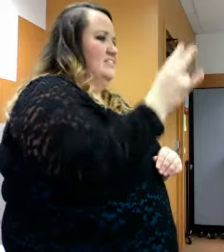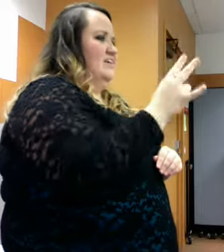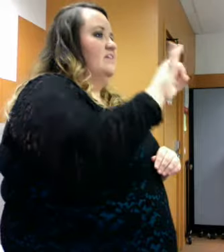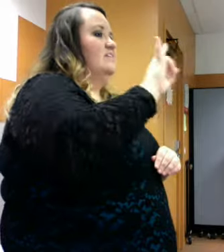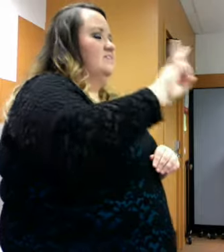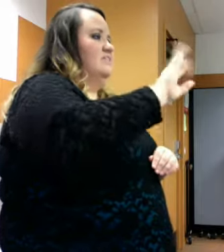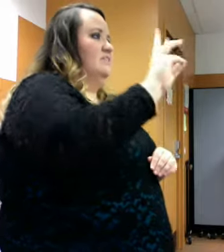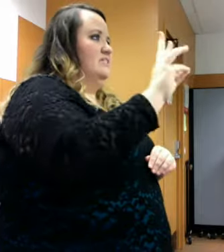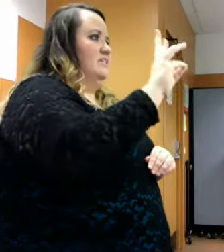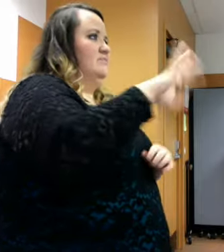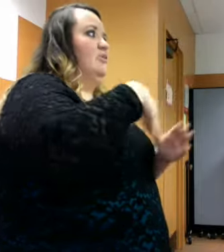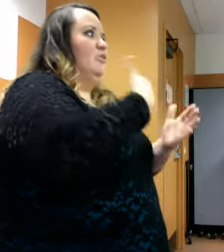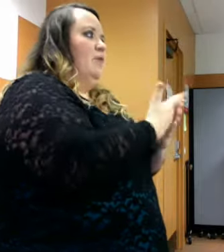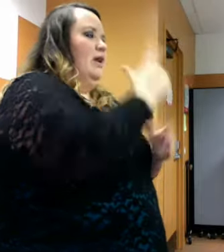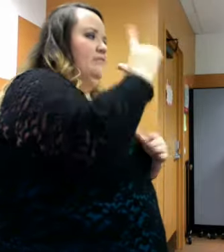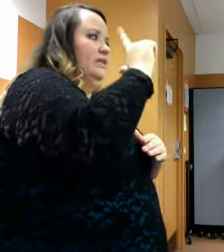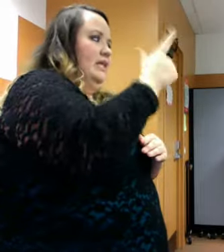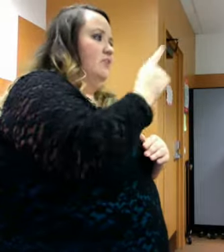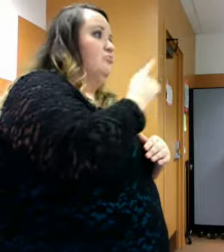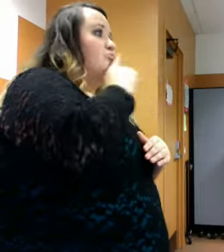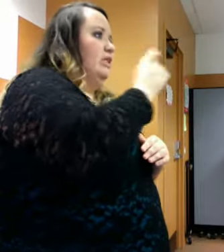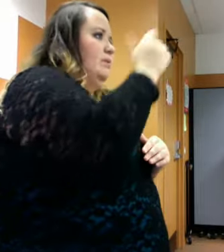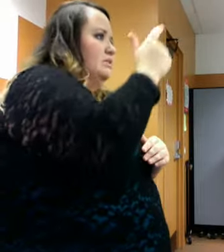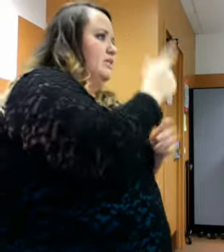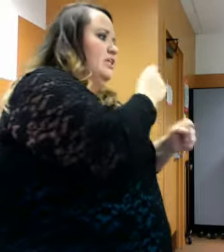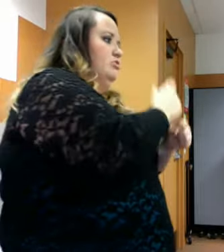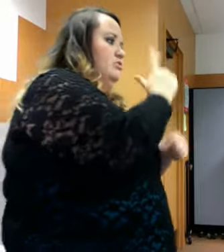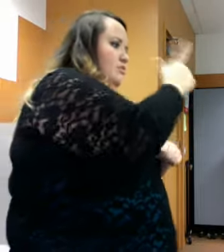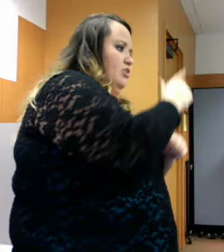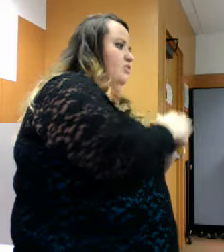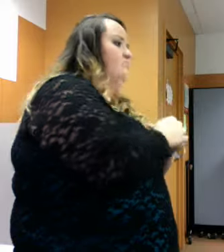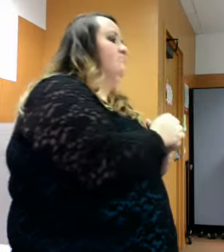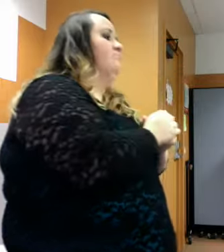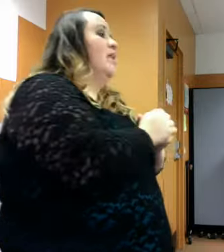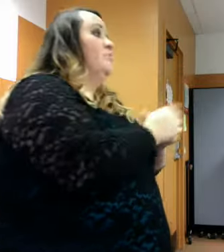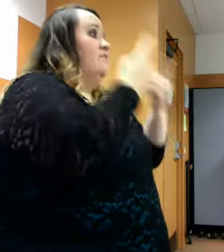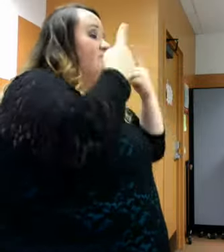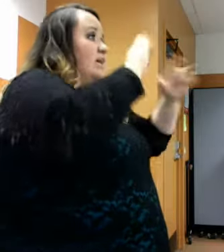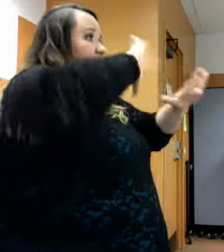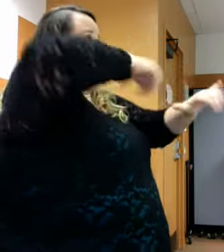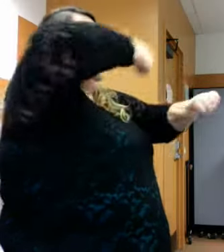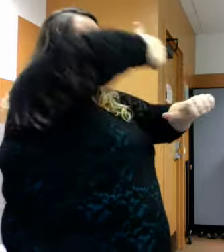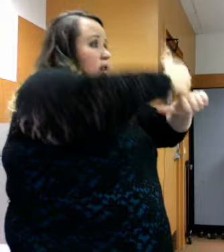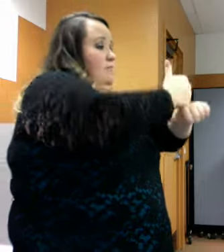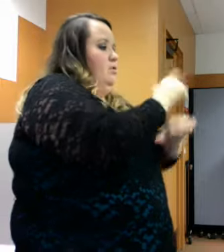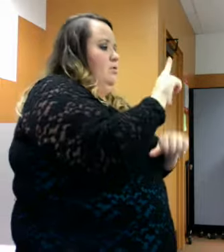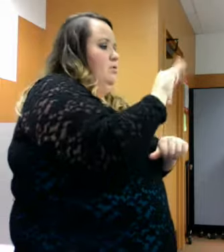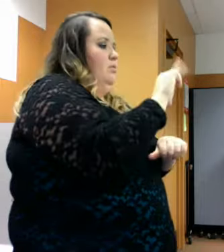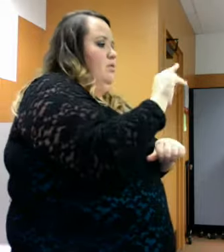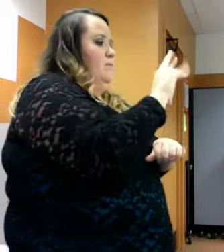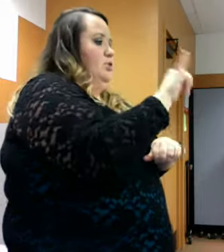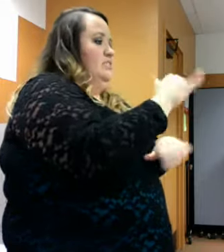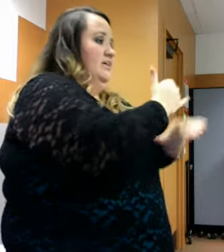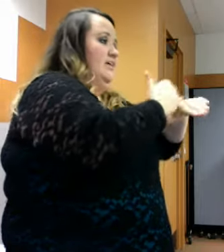years later, and was finally erected on Liberty Island in 1886. Now, coming across the ocean, it